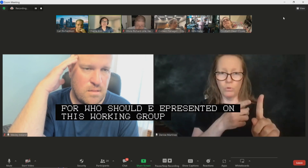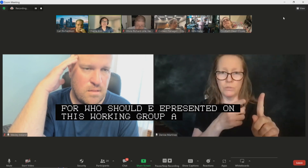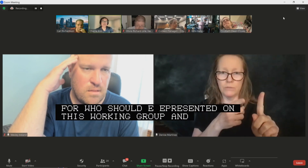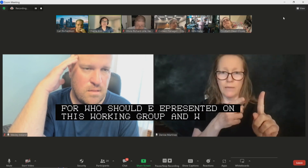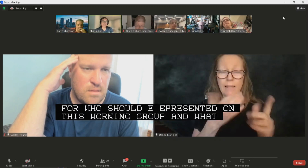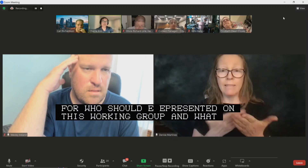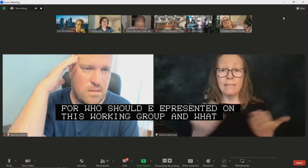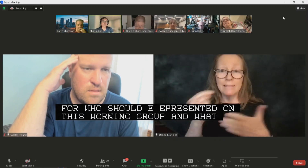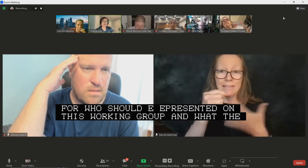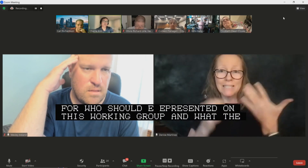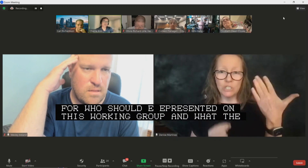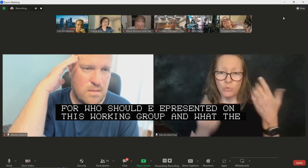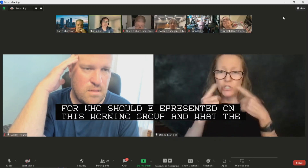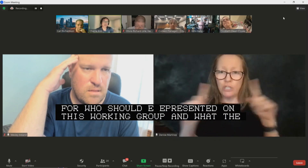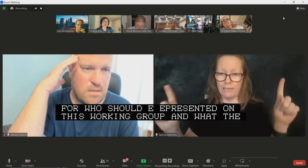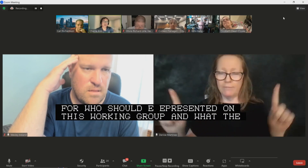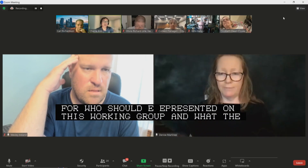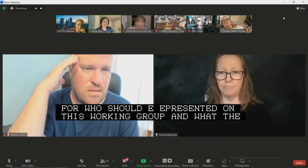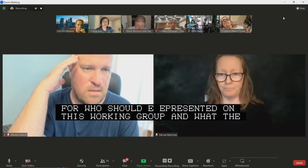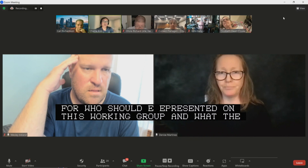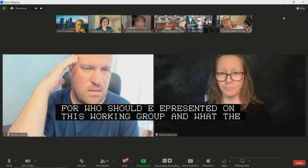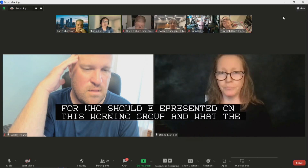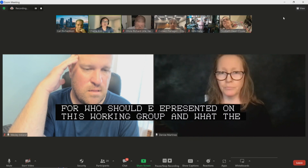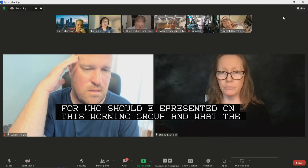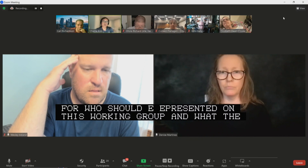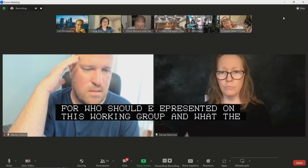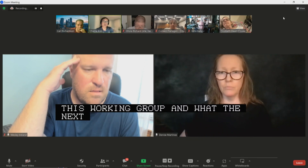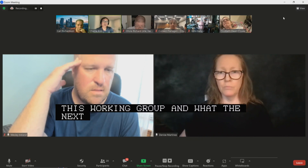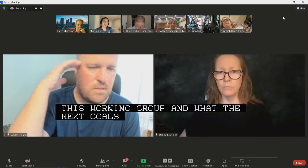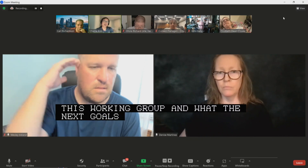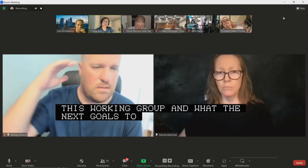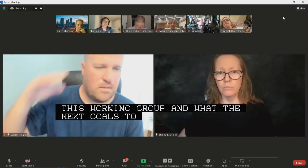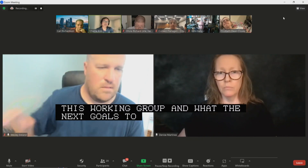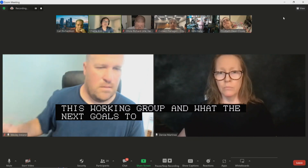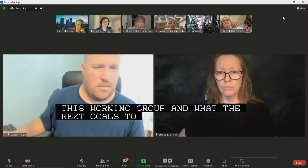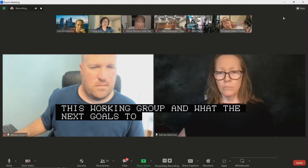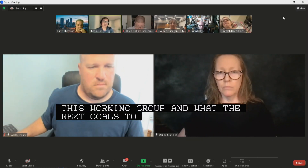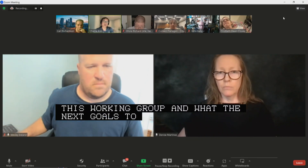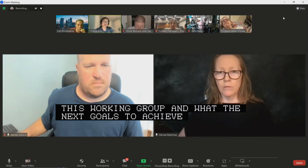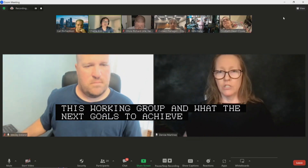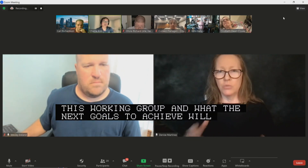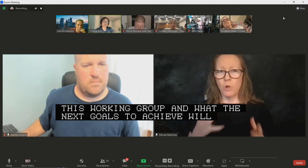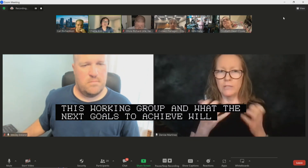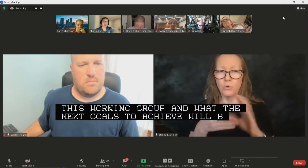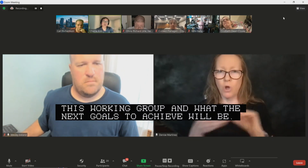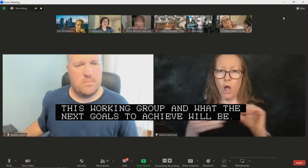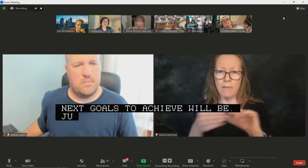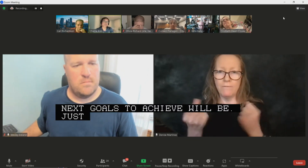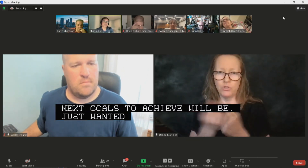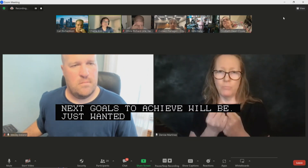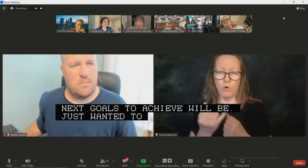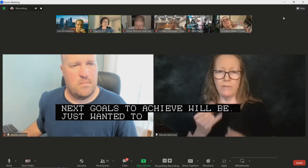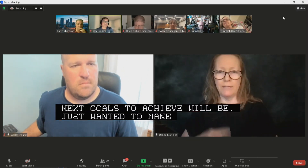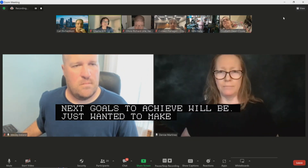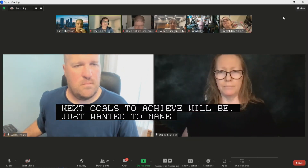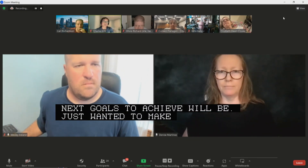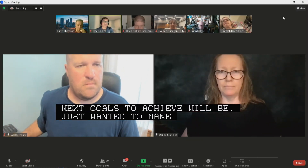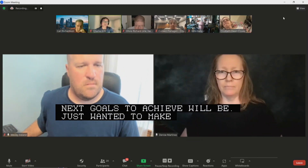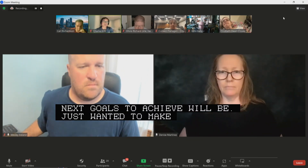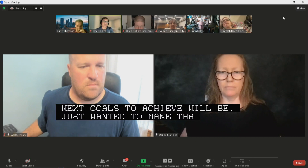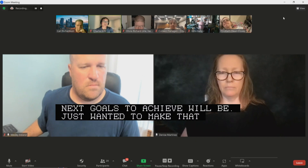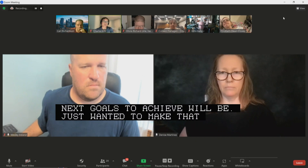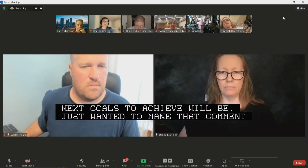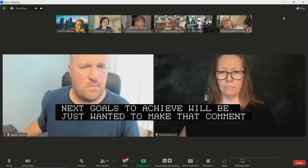to achieve within that. So I just wanted to make that comment for support for the letter.